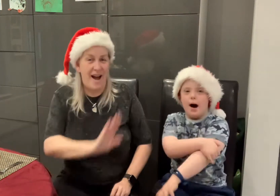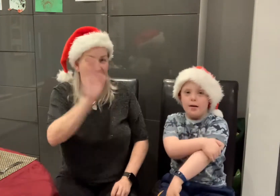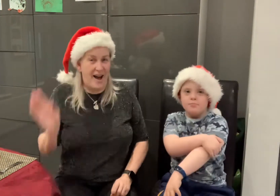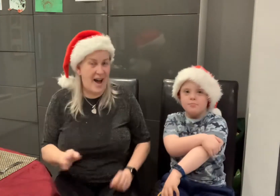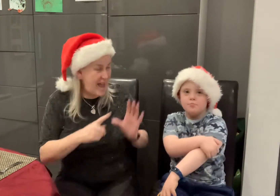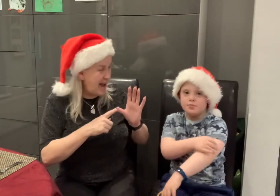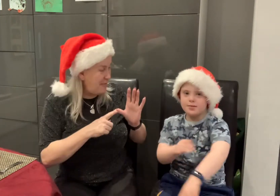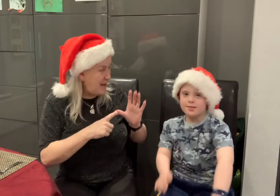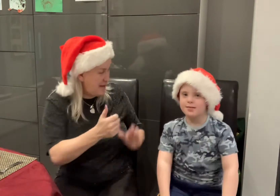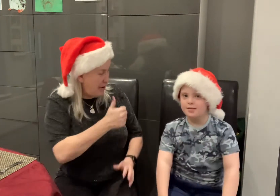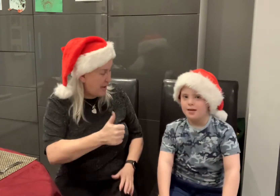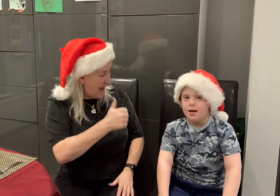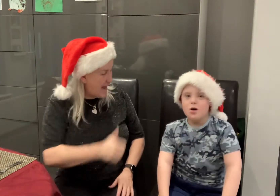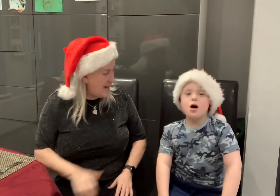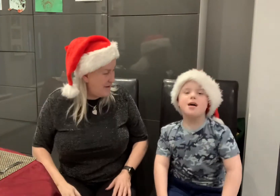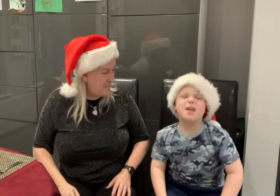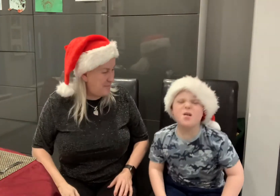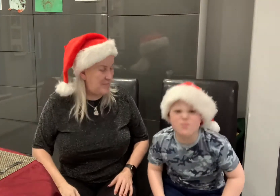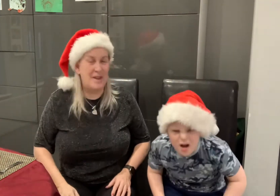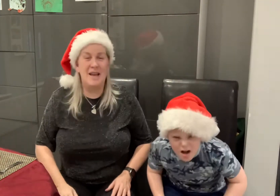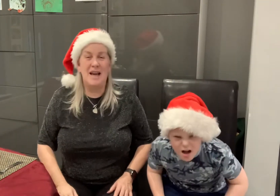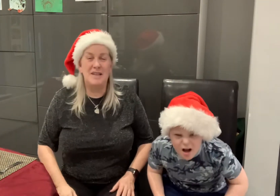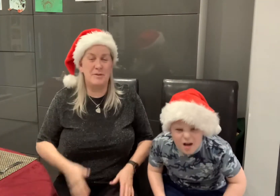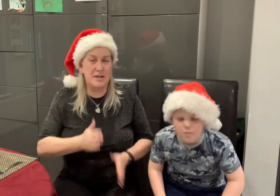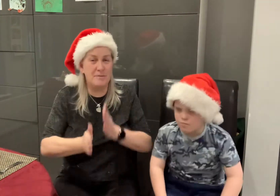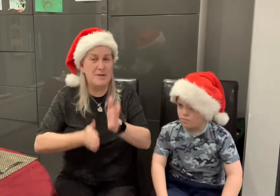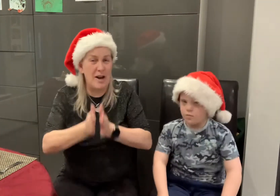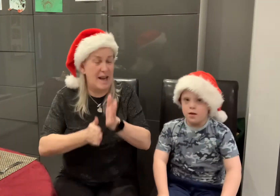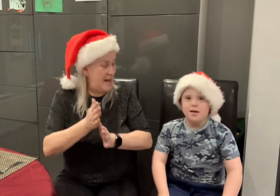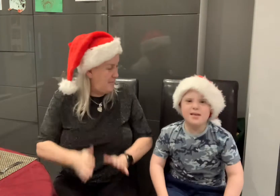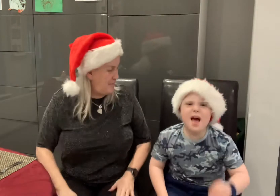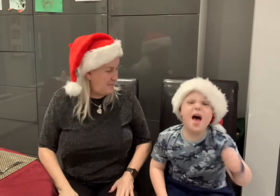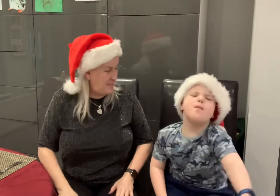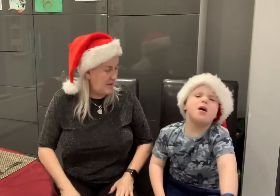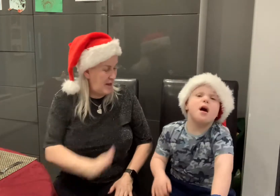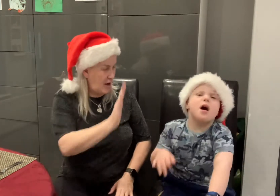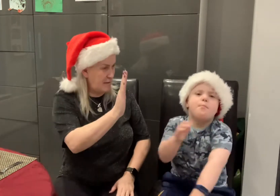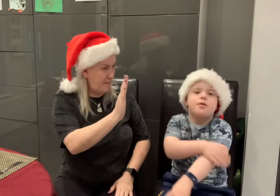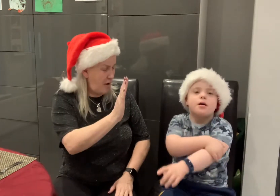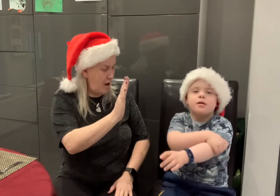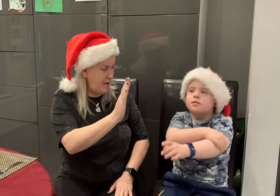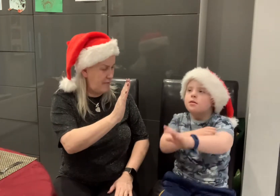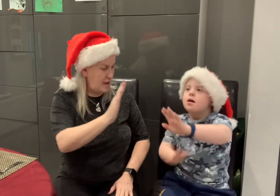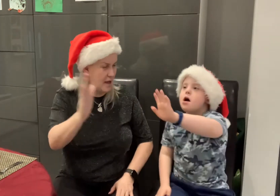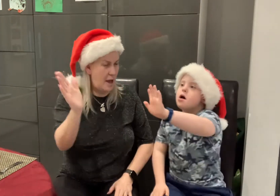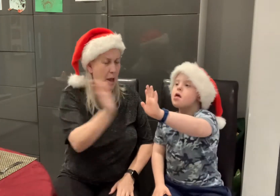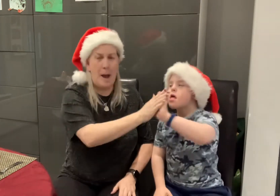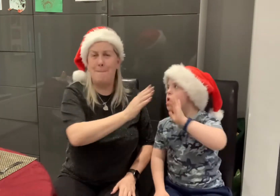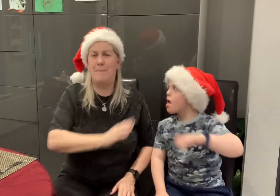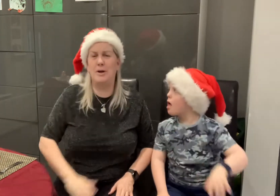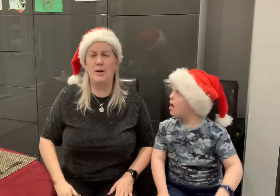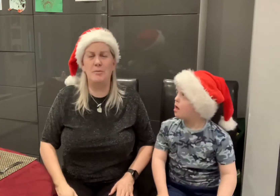Mum. Hi, Alfie. You okay? I go, Mum. Should we do some signing? Yeah, Mum. You'll be five. Boom.